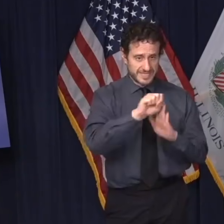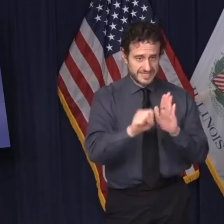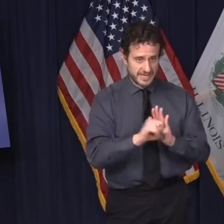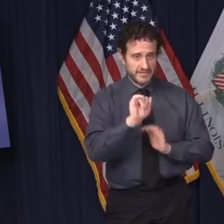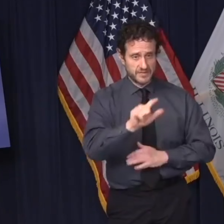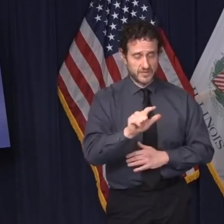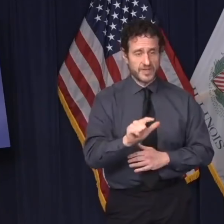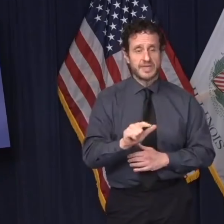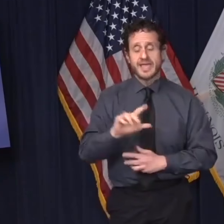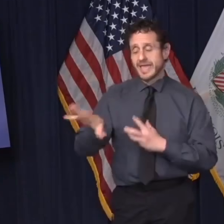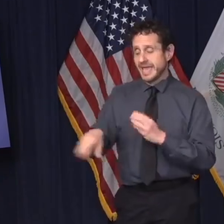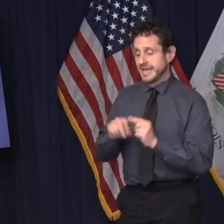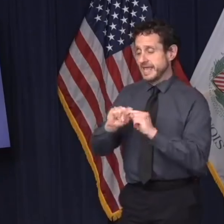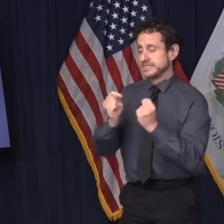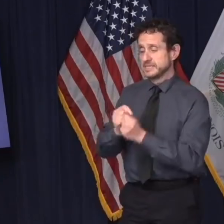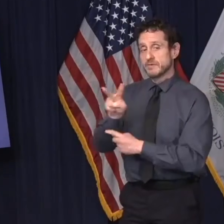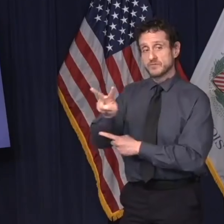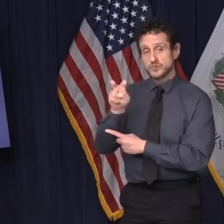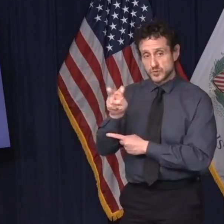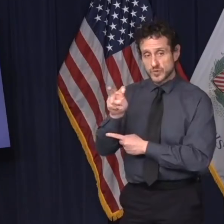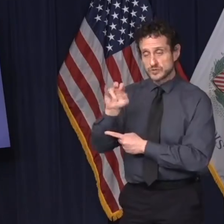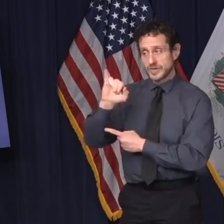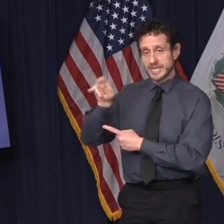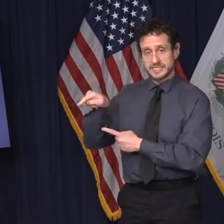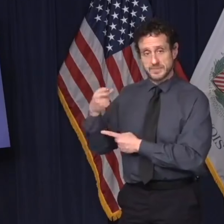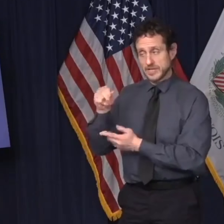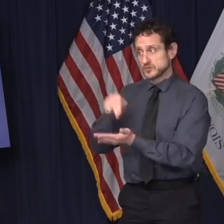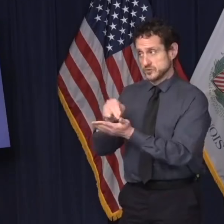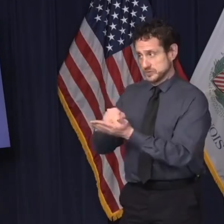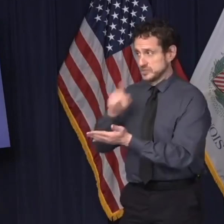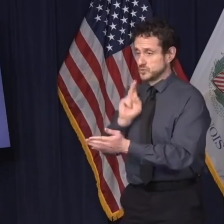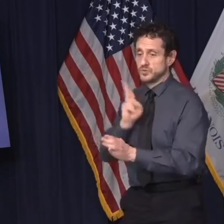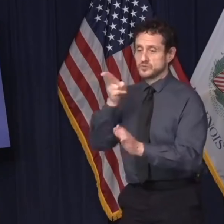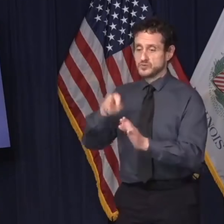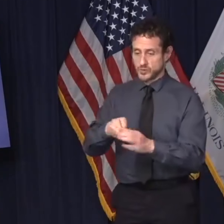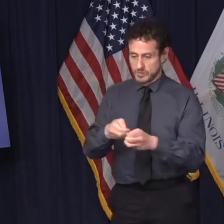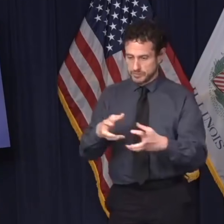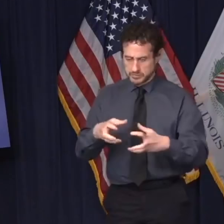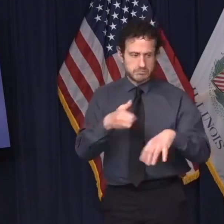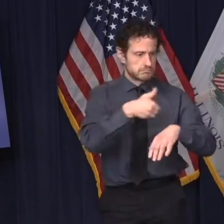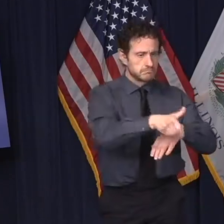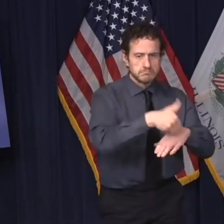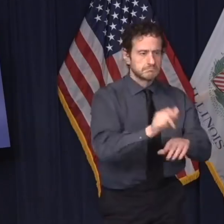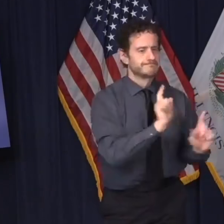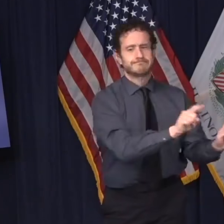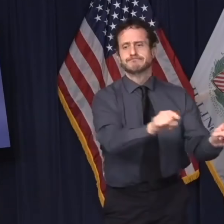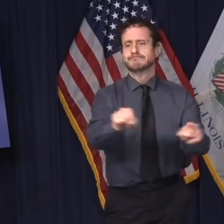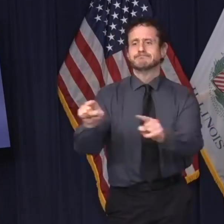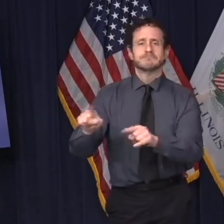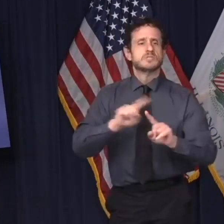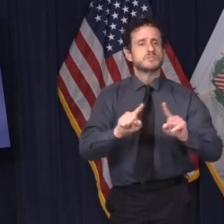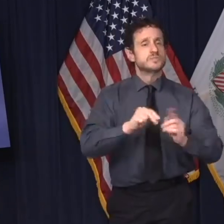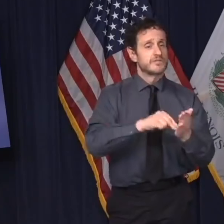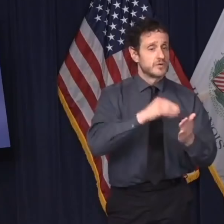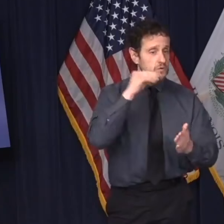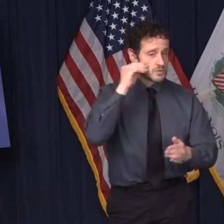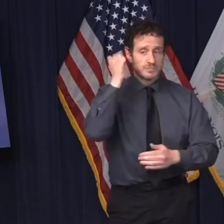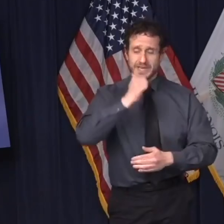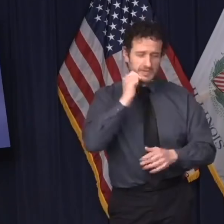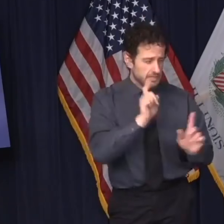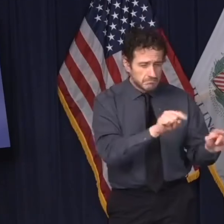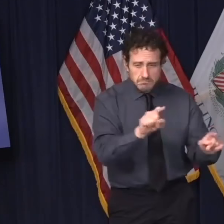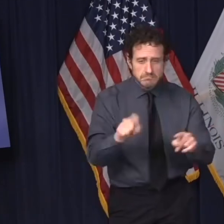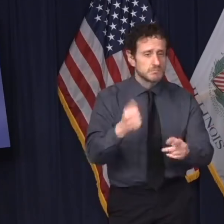of 200 IDPH nurses will be joining their ranks to deploy to facilities across the state every